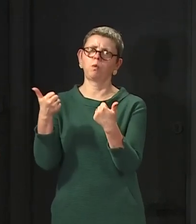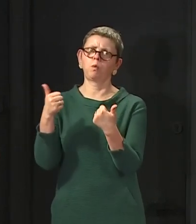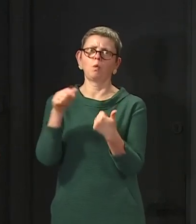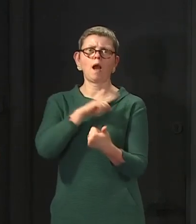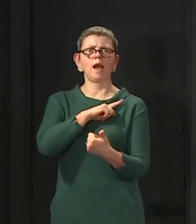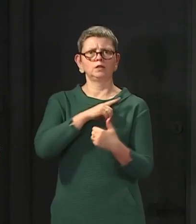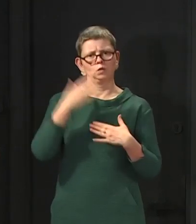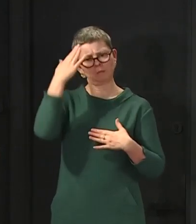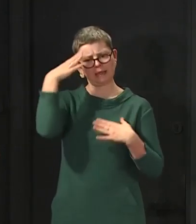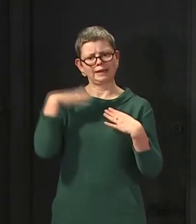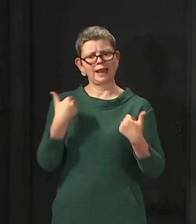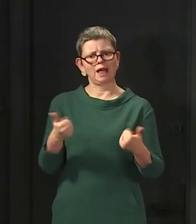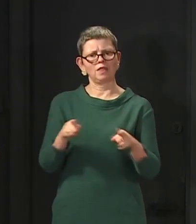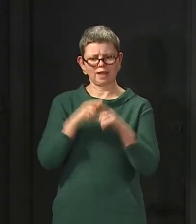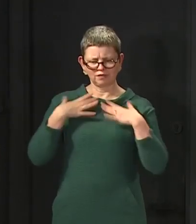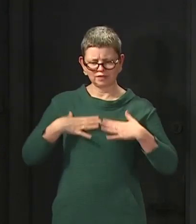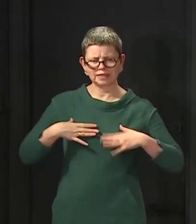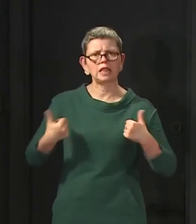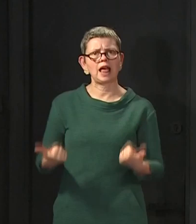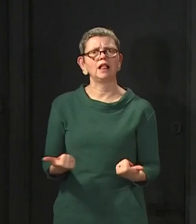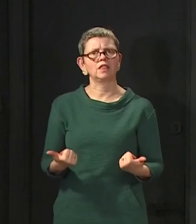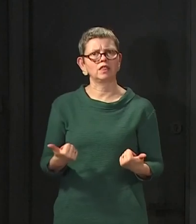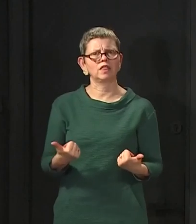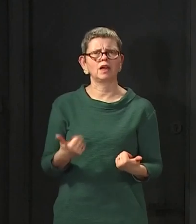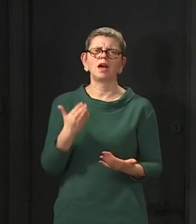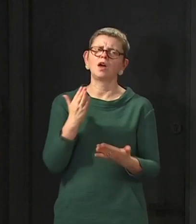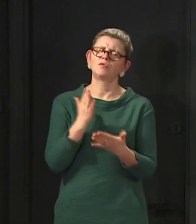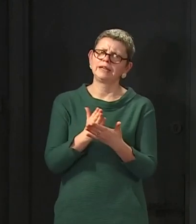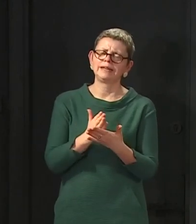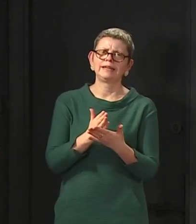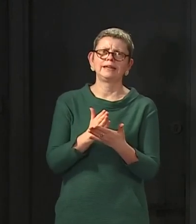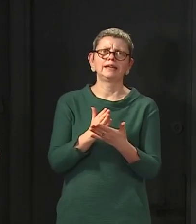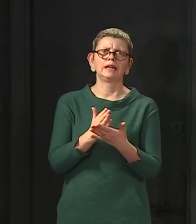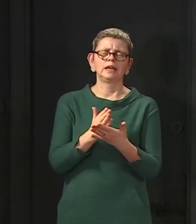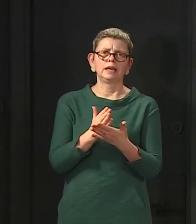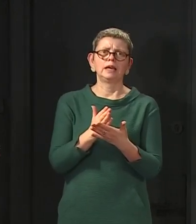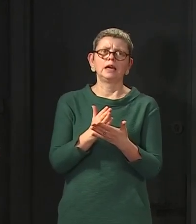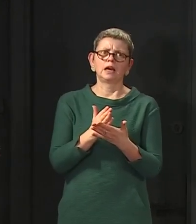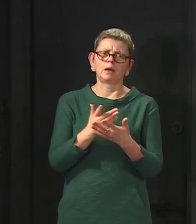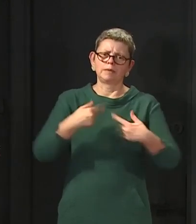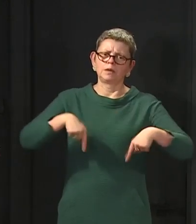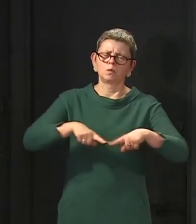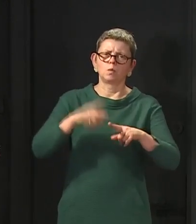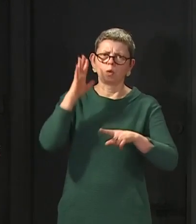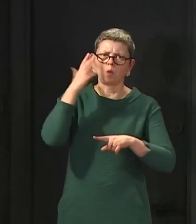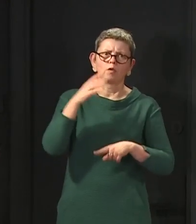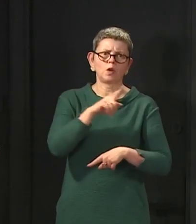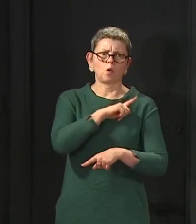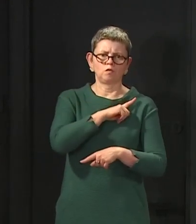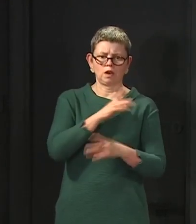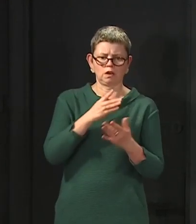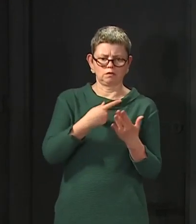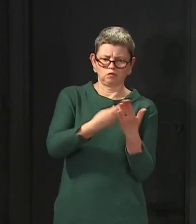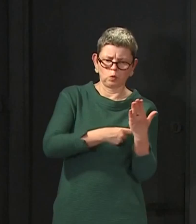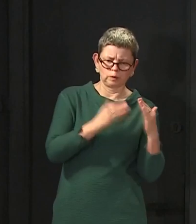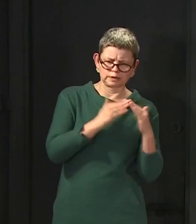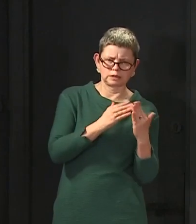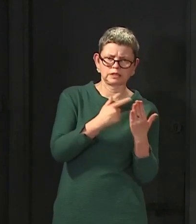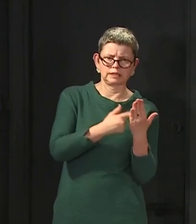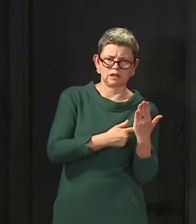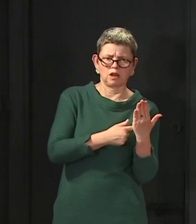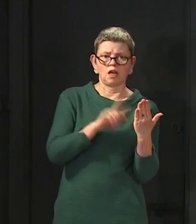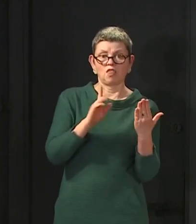before, it is a worry every single day of the other impacts of what we're doing to tackle this virus. So the more we can relieve